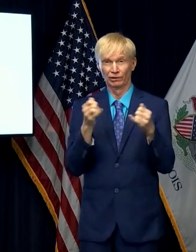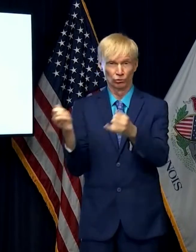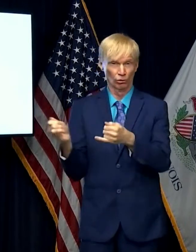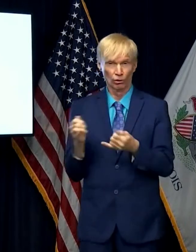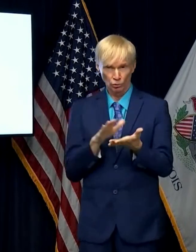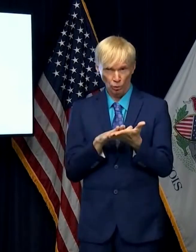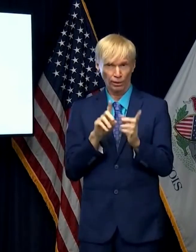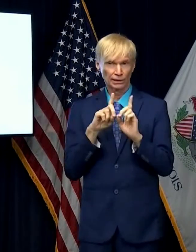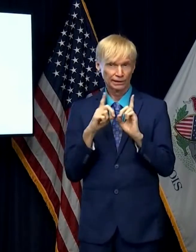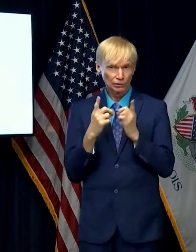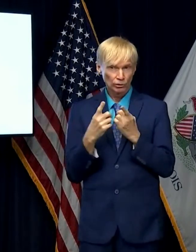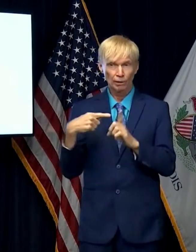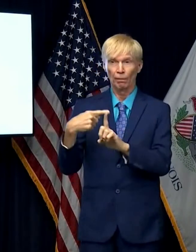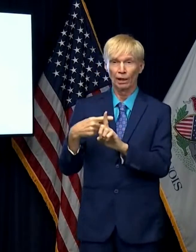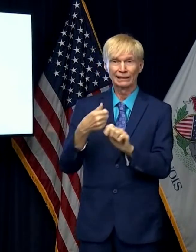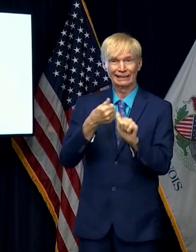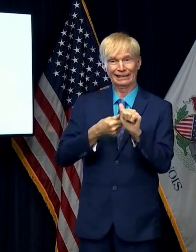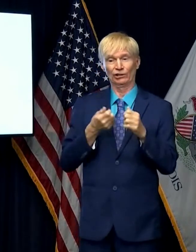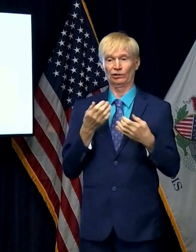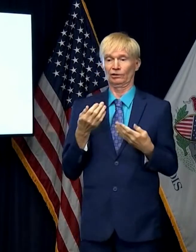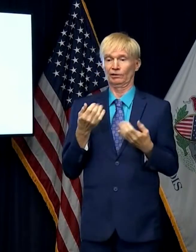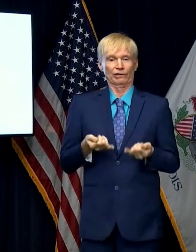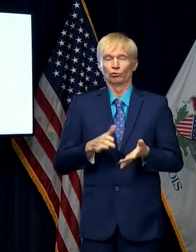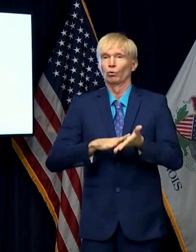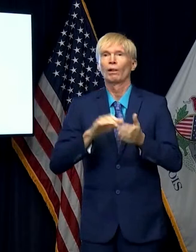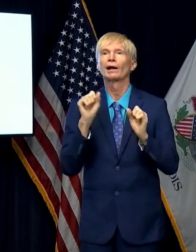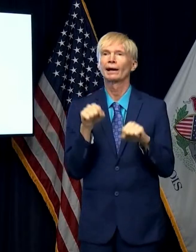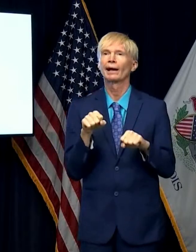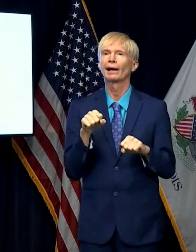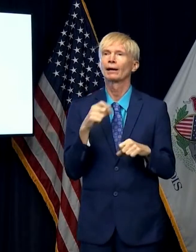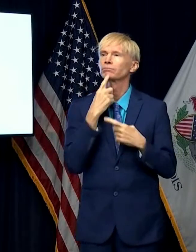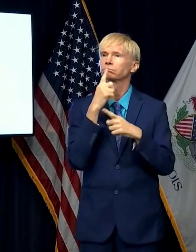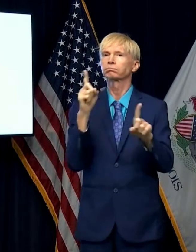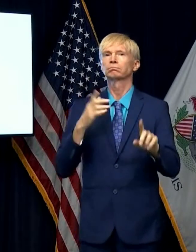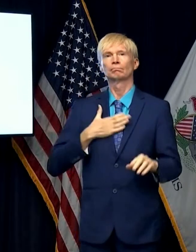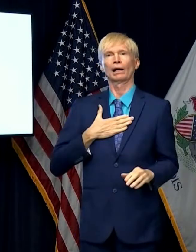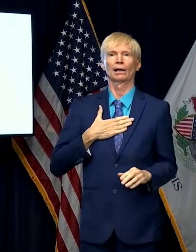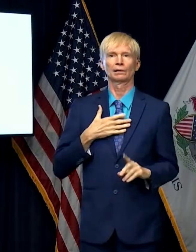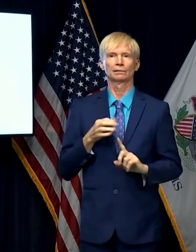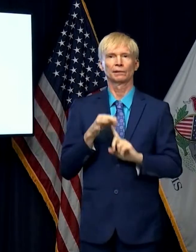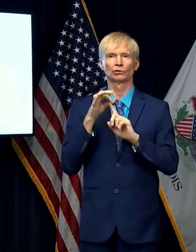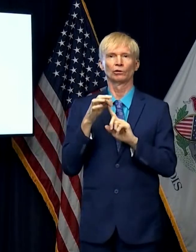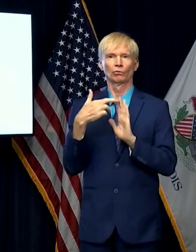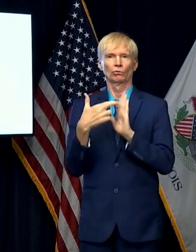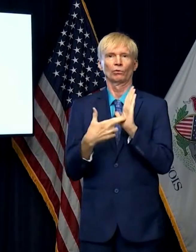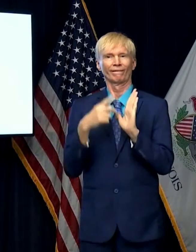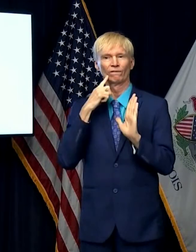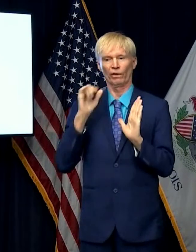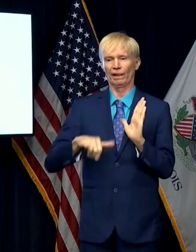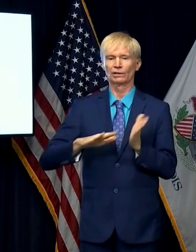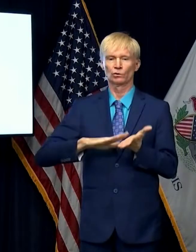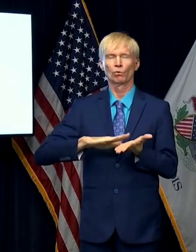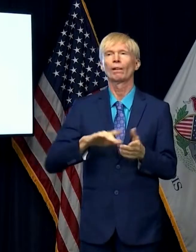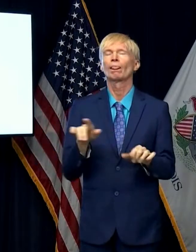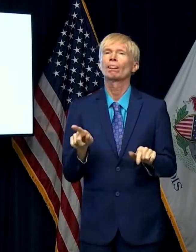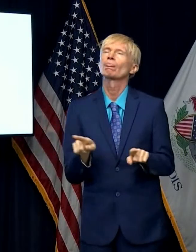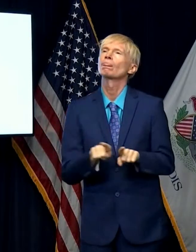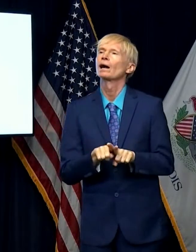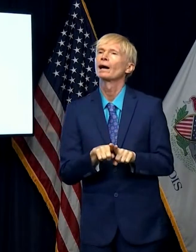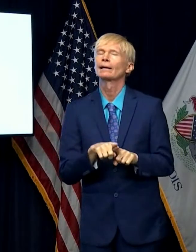can, in addition to that, place their own mitigations in their schools. Examples being you've